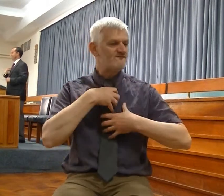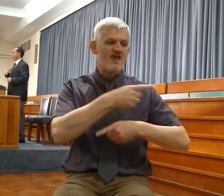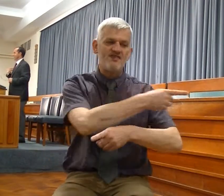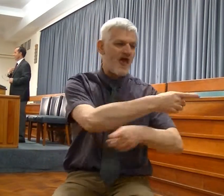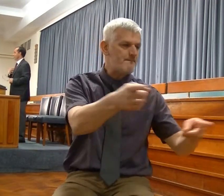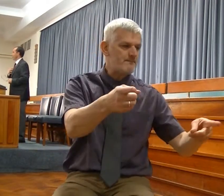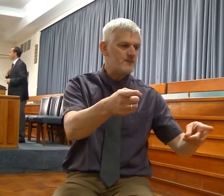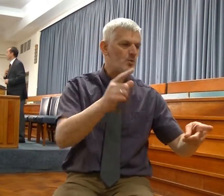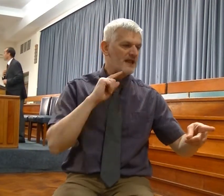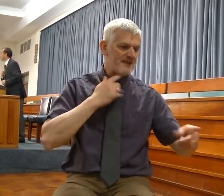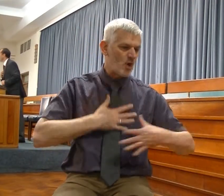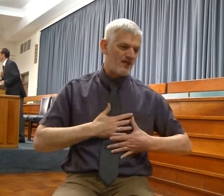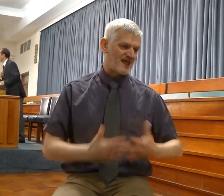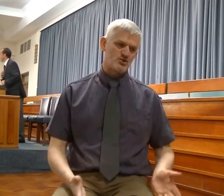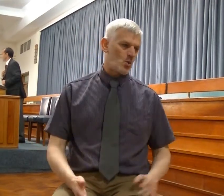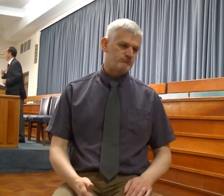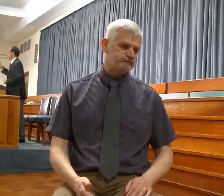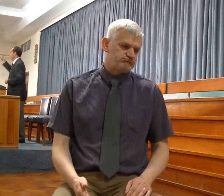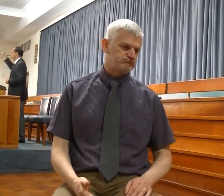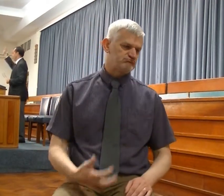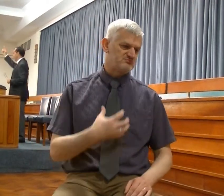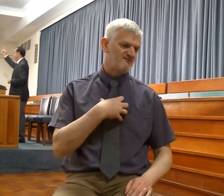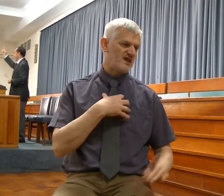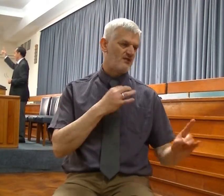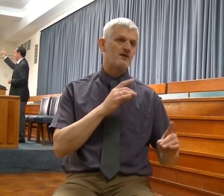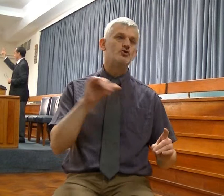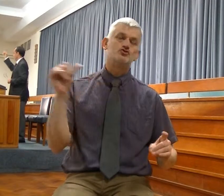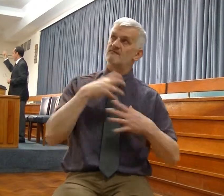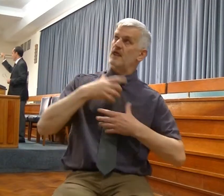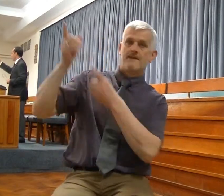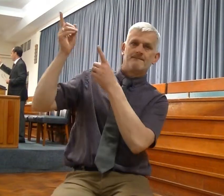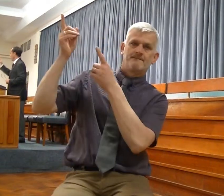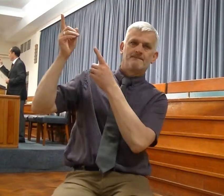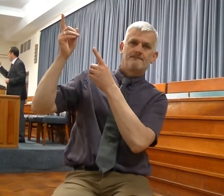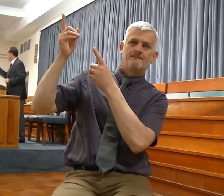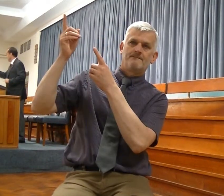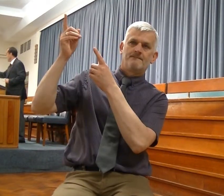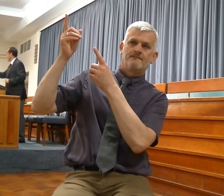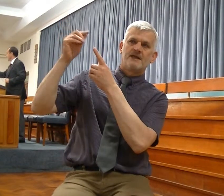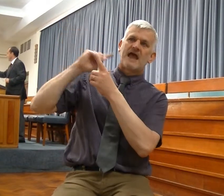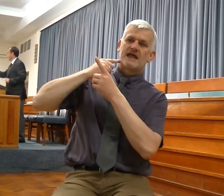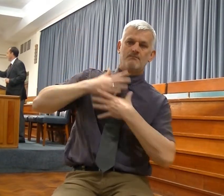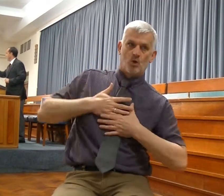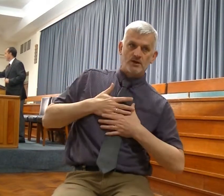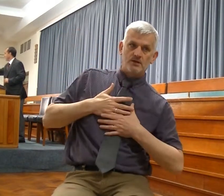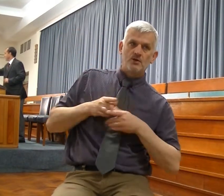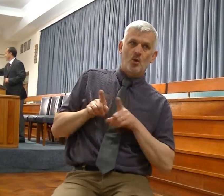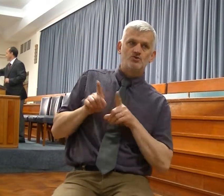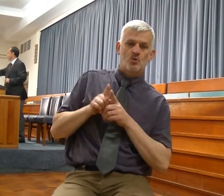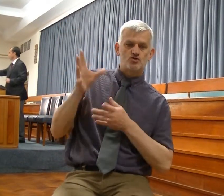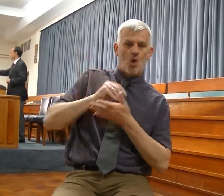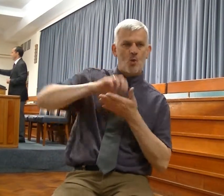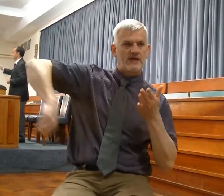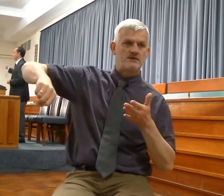kill only the body. Whom should you fear? Fear God. Because God can kill the body